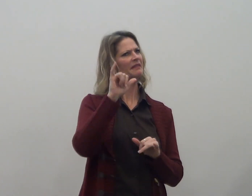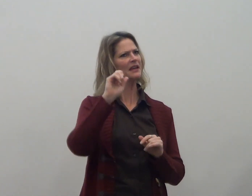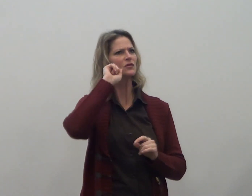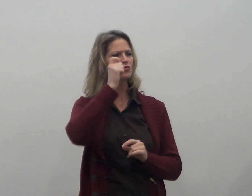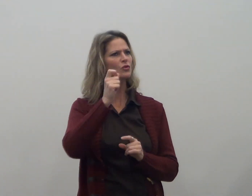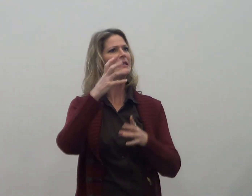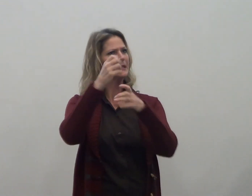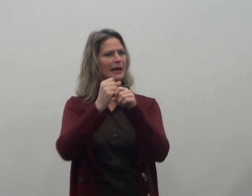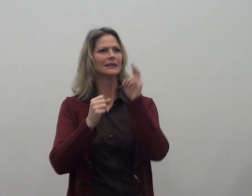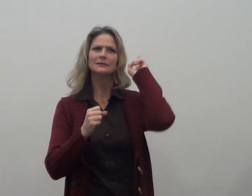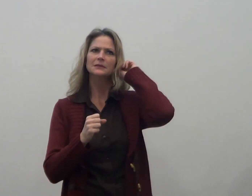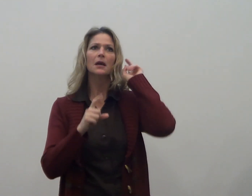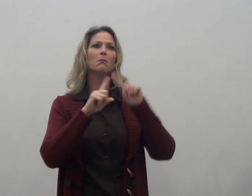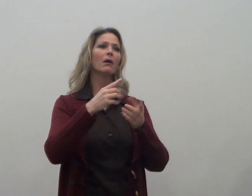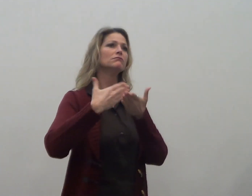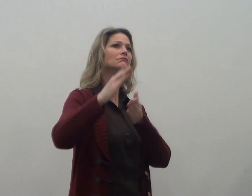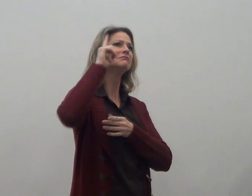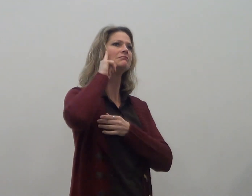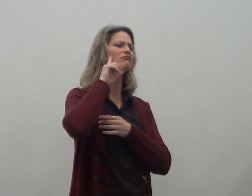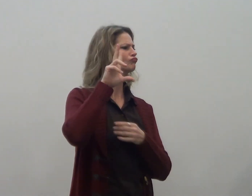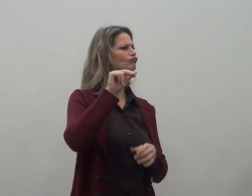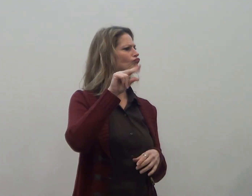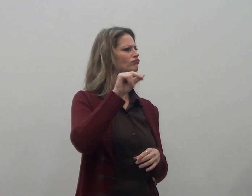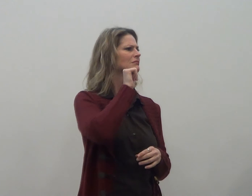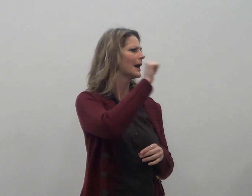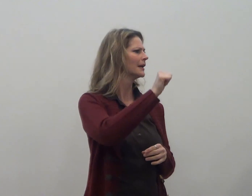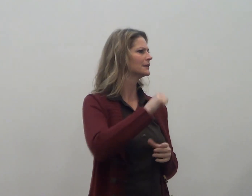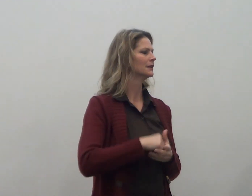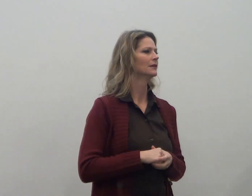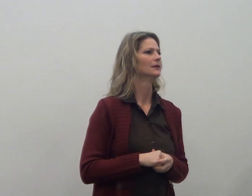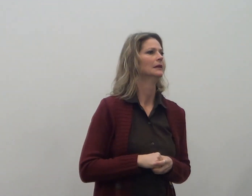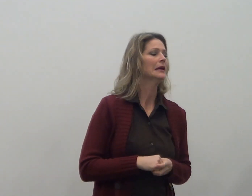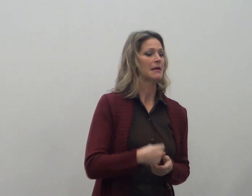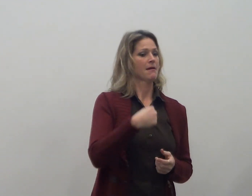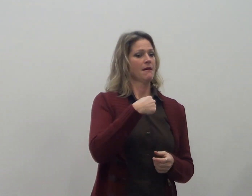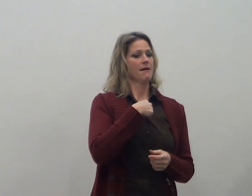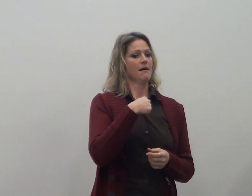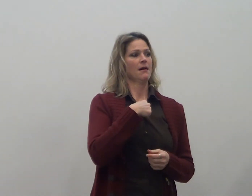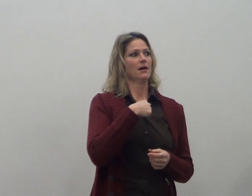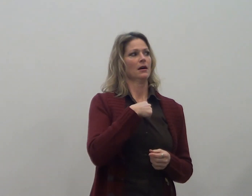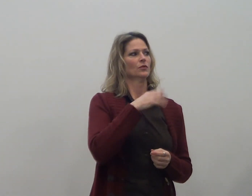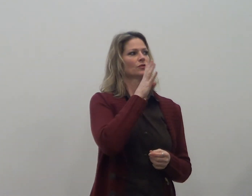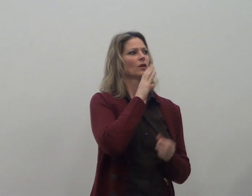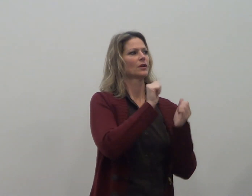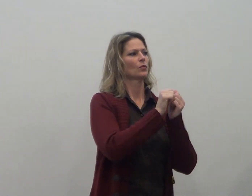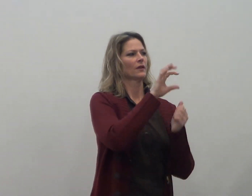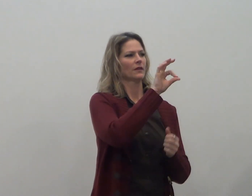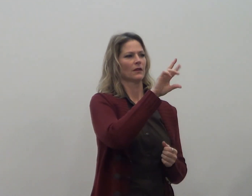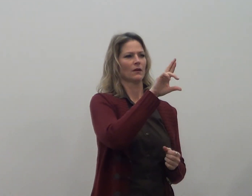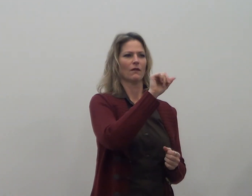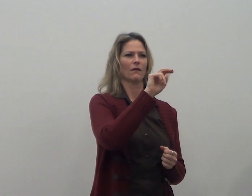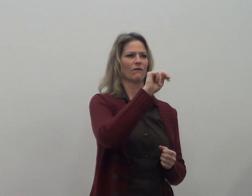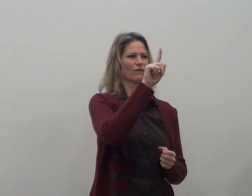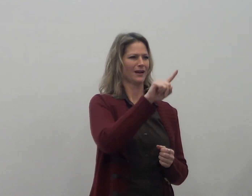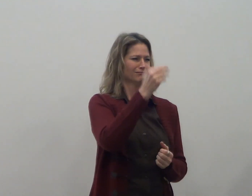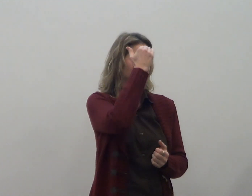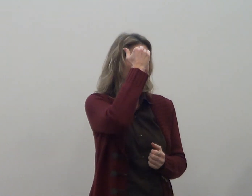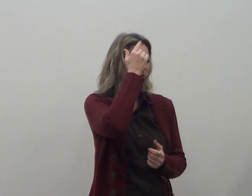important. And I was actually talking to Franz. You guys might know him. He's a student here.